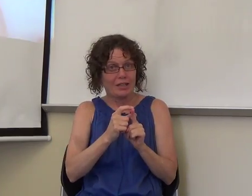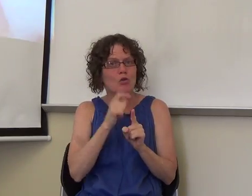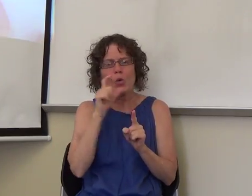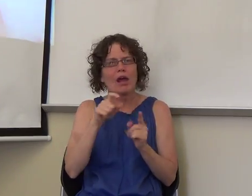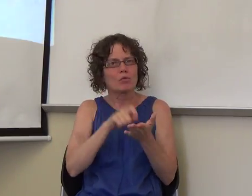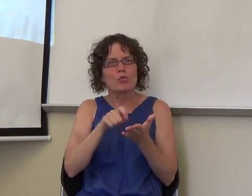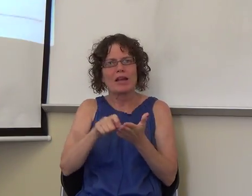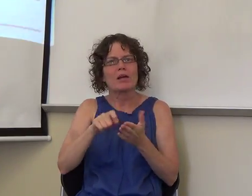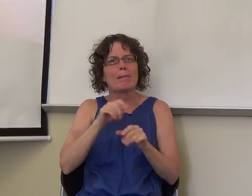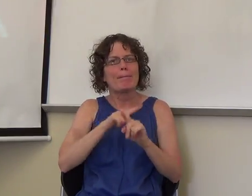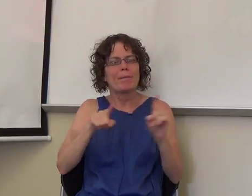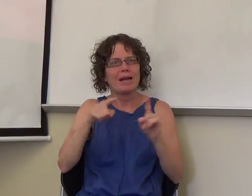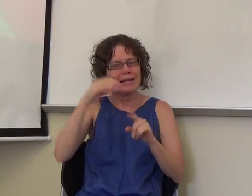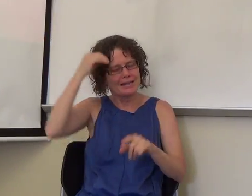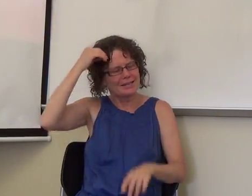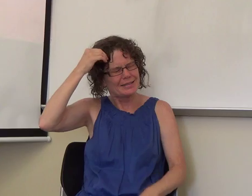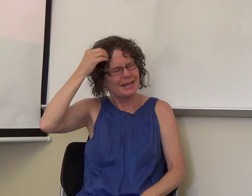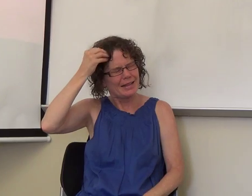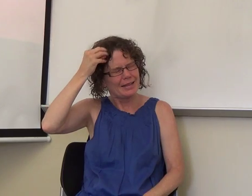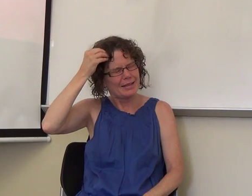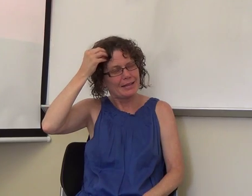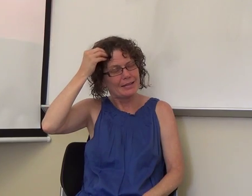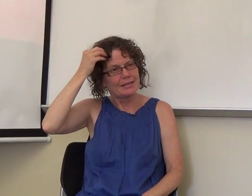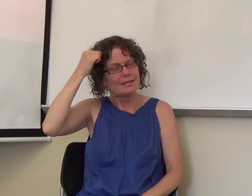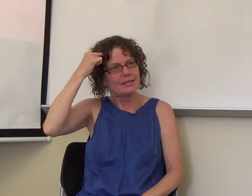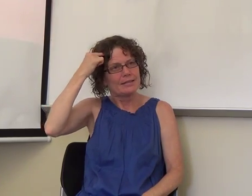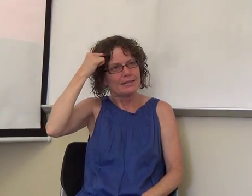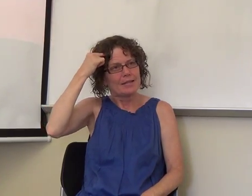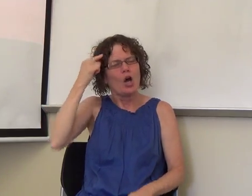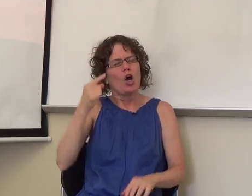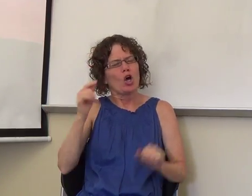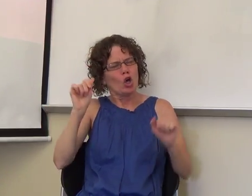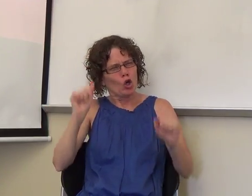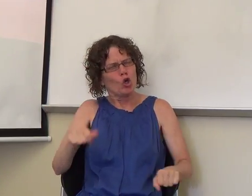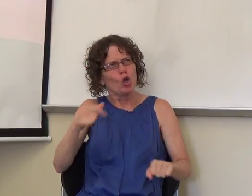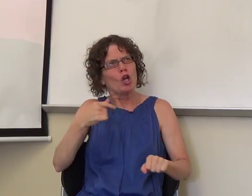your mind, go back and say, could I actually